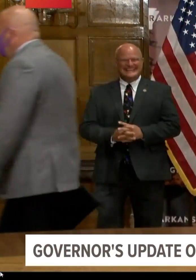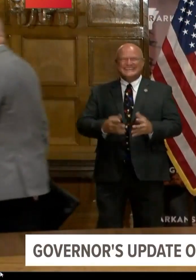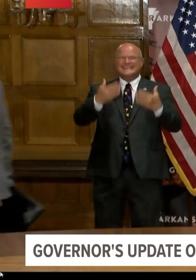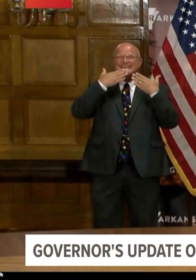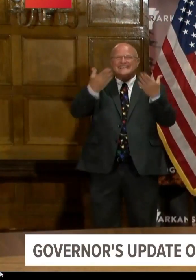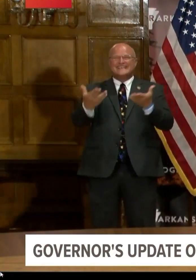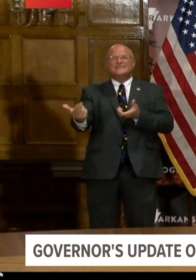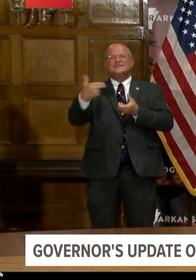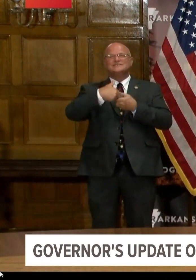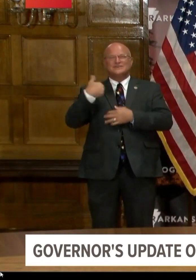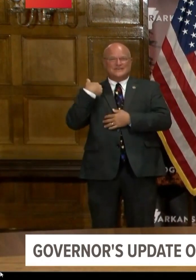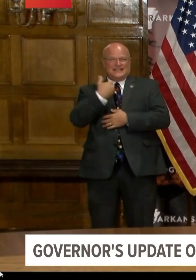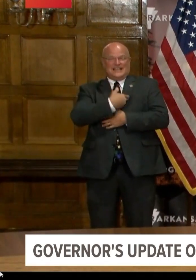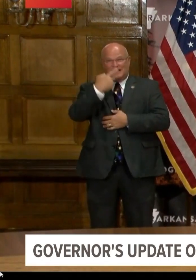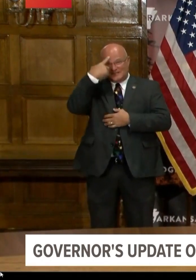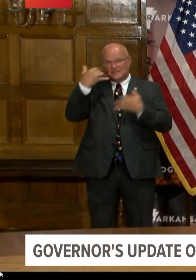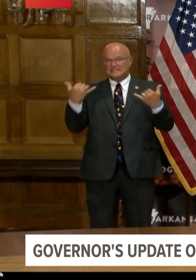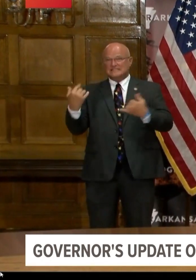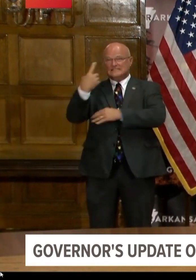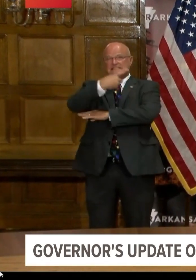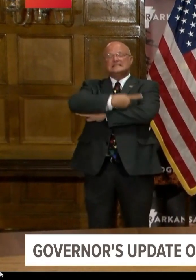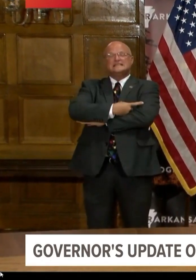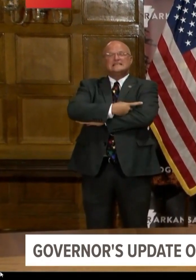Thank you for joining me for today's